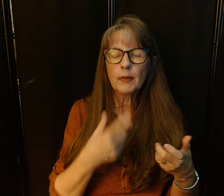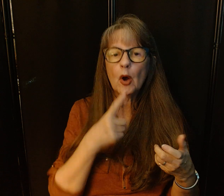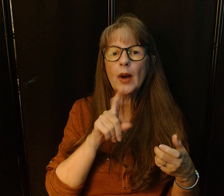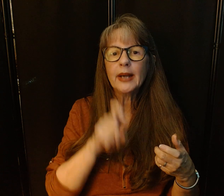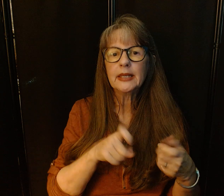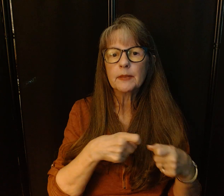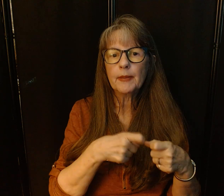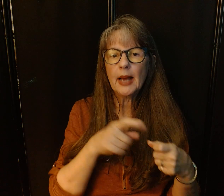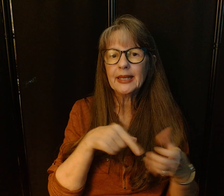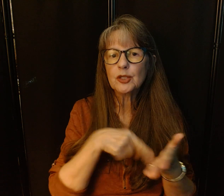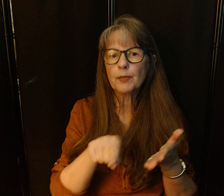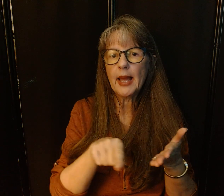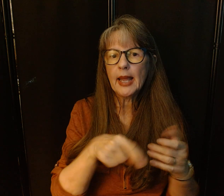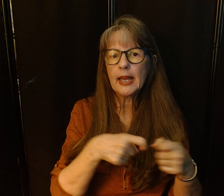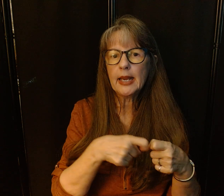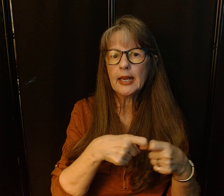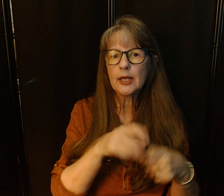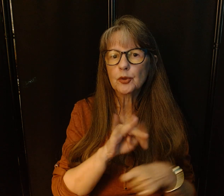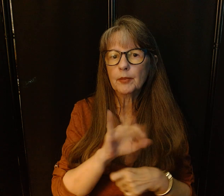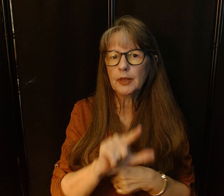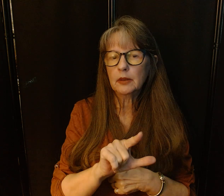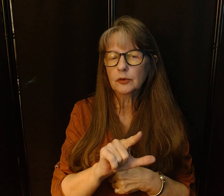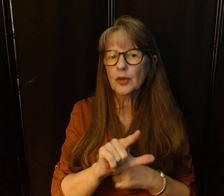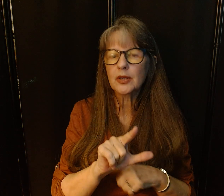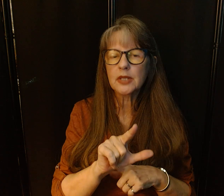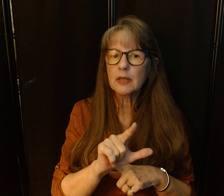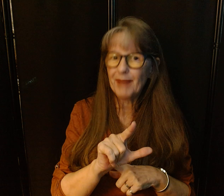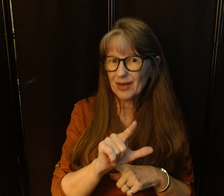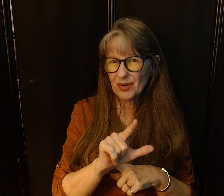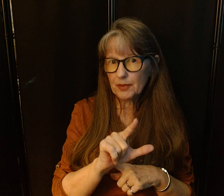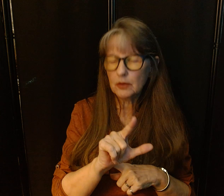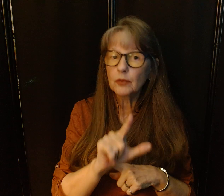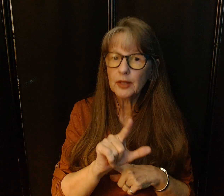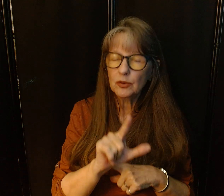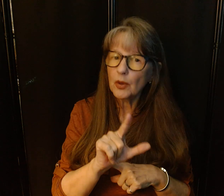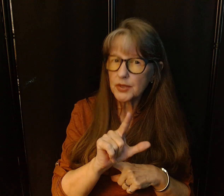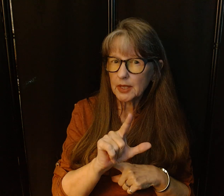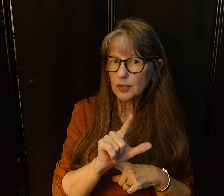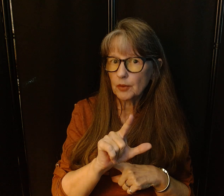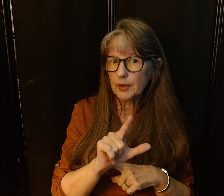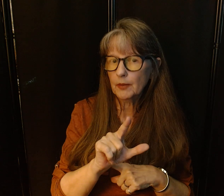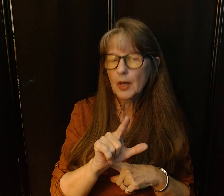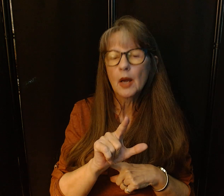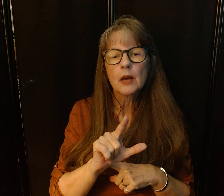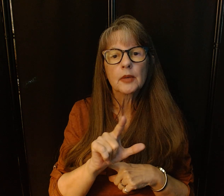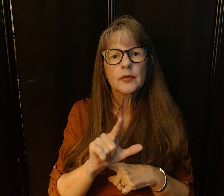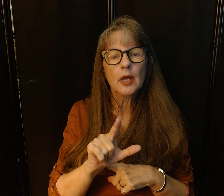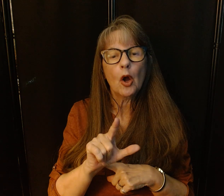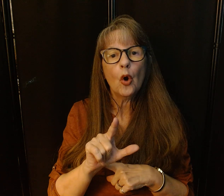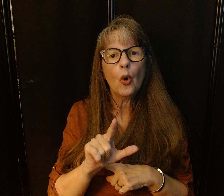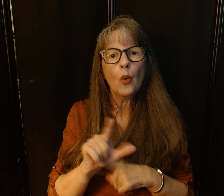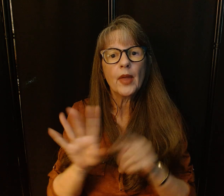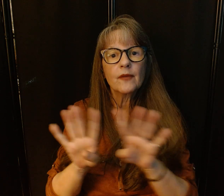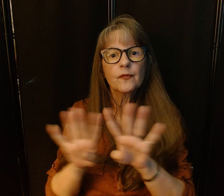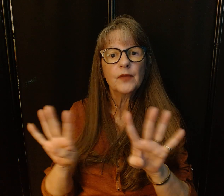I need to pay electric bill, you're not going to say the battery bill, right? You know it's the electric bill. But it'll say, oh, that fence,